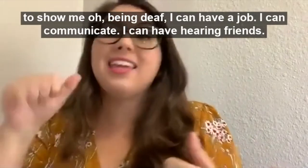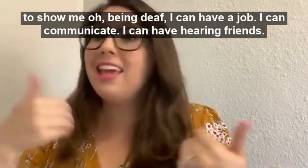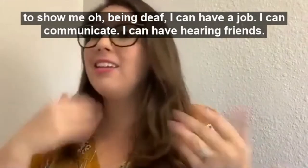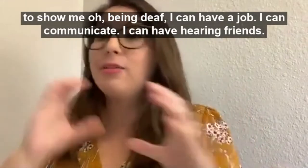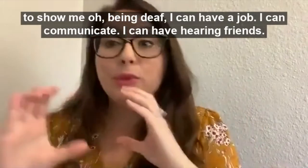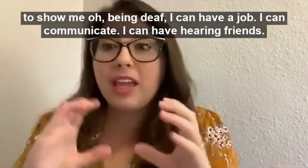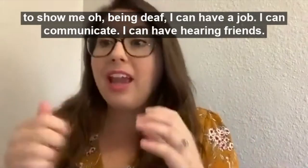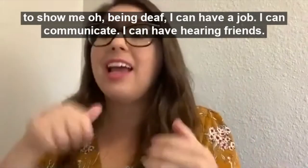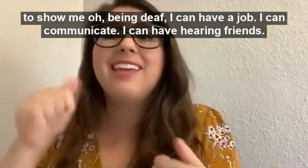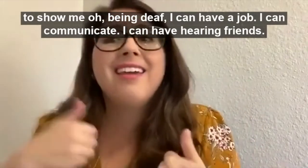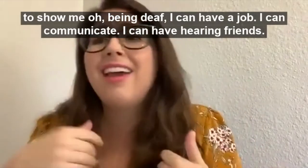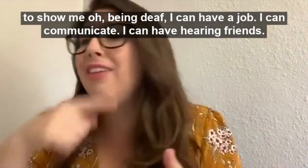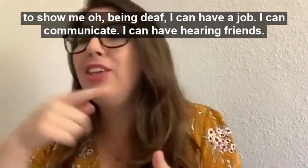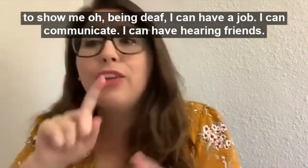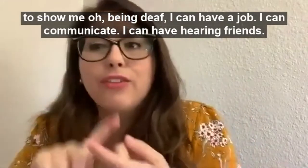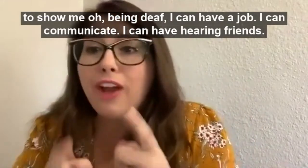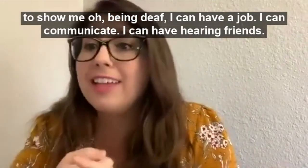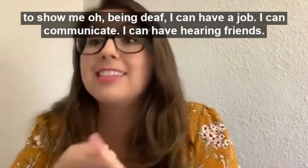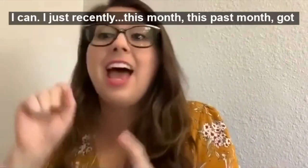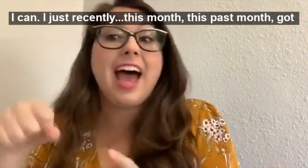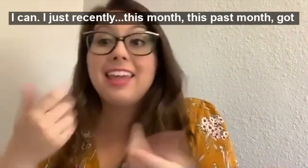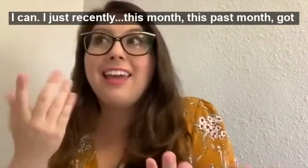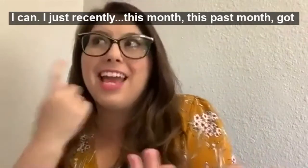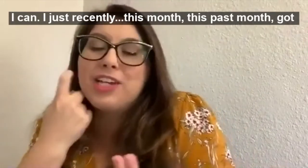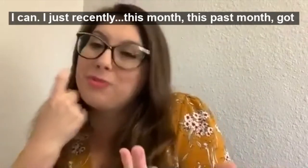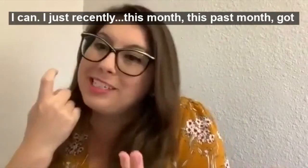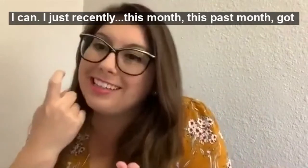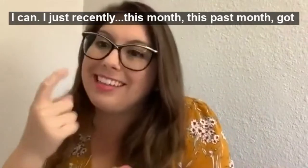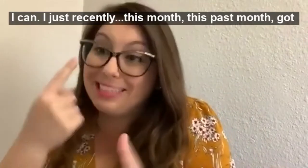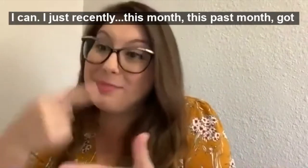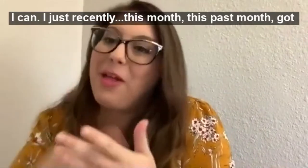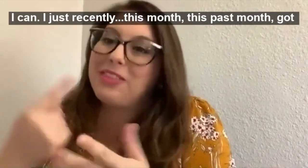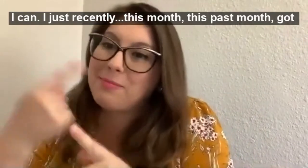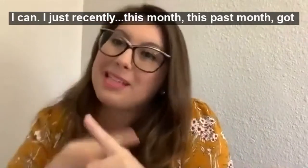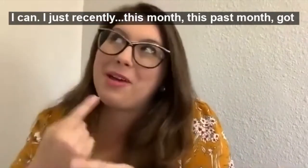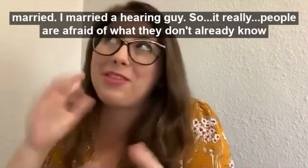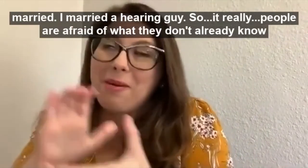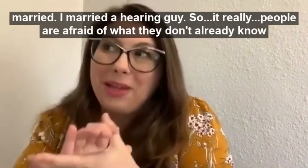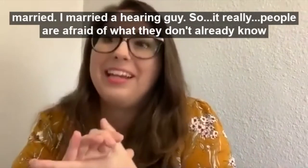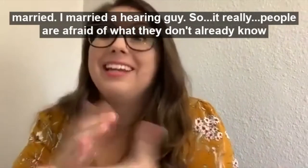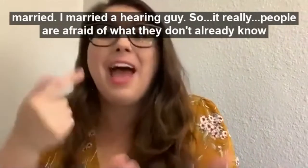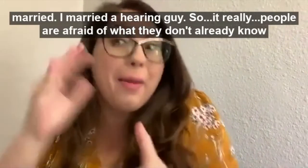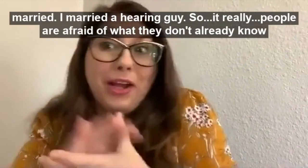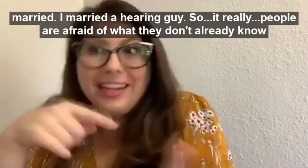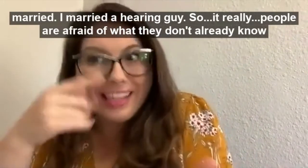can communicate. I can have hearing friends. I can, I just recently, this past month, got married. I married a hearing